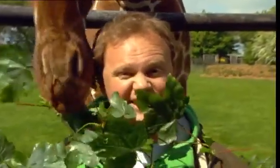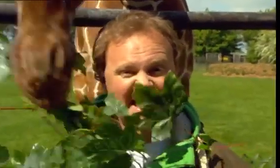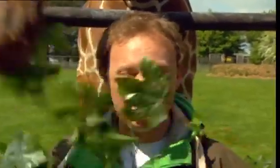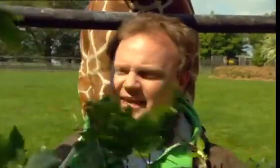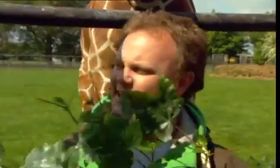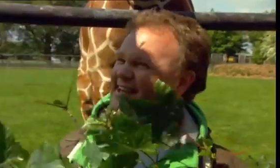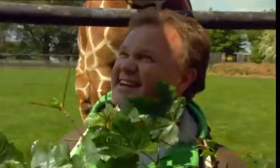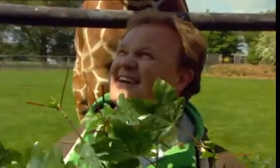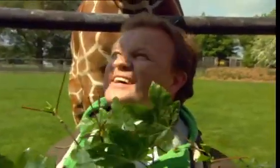today.